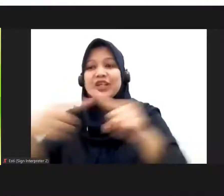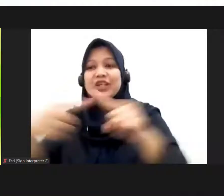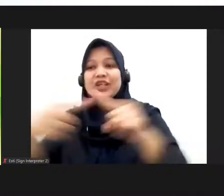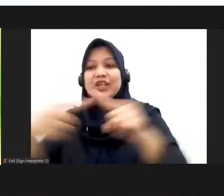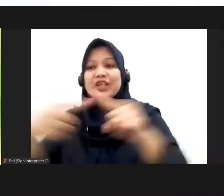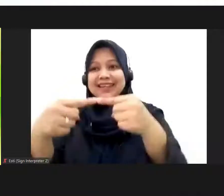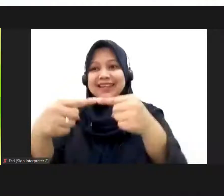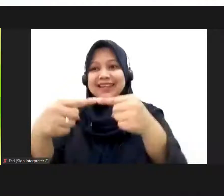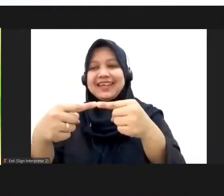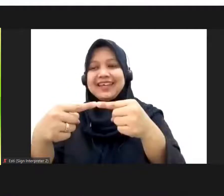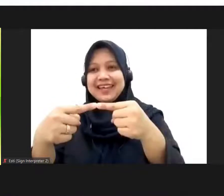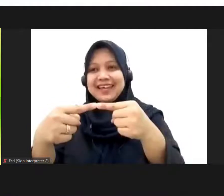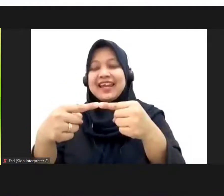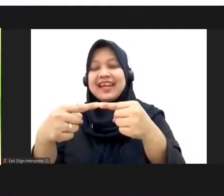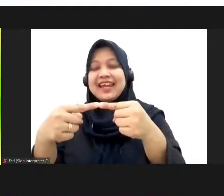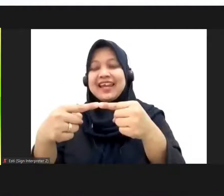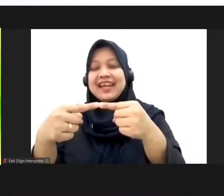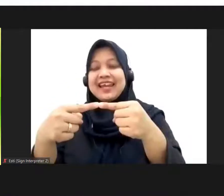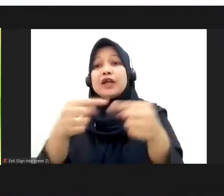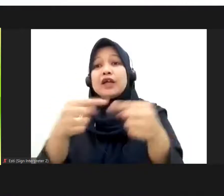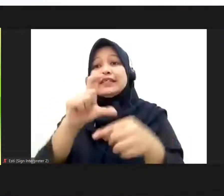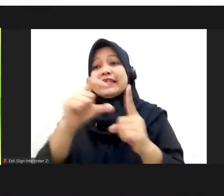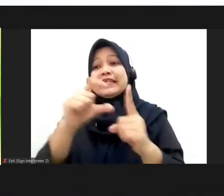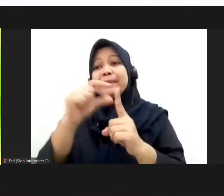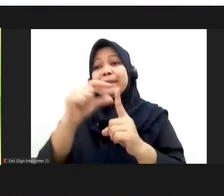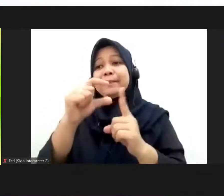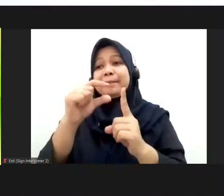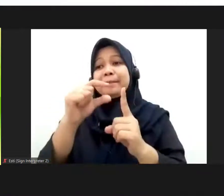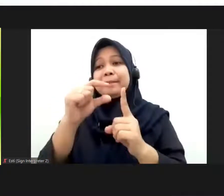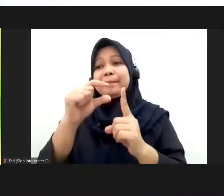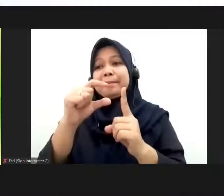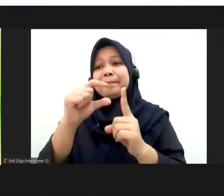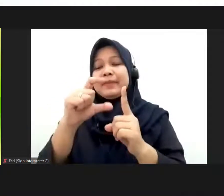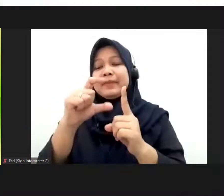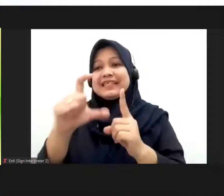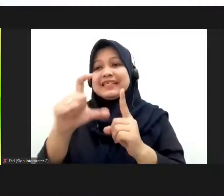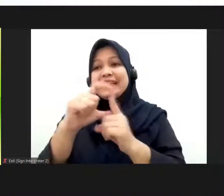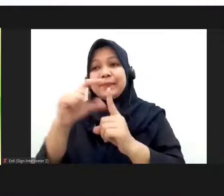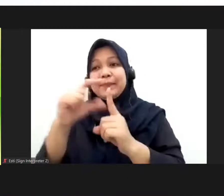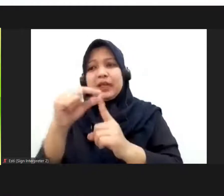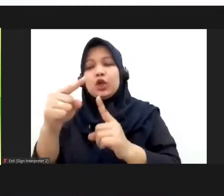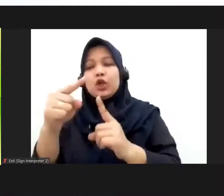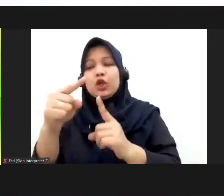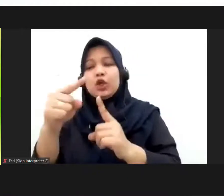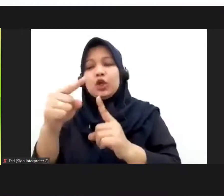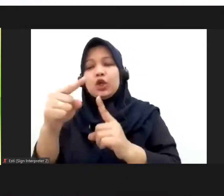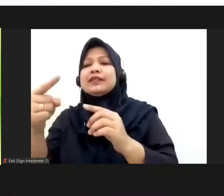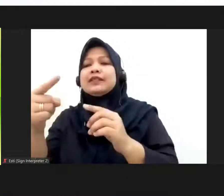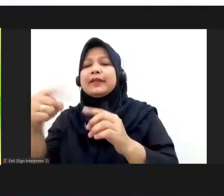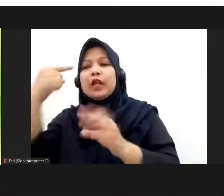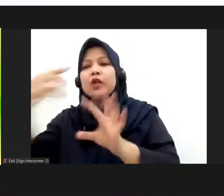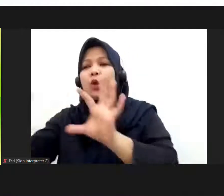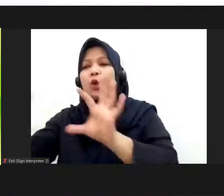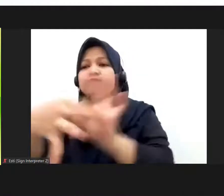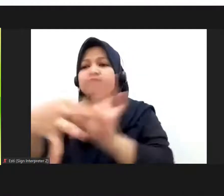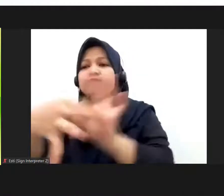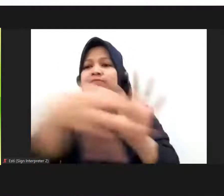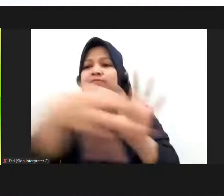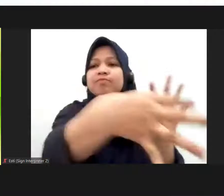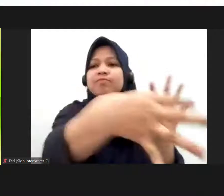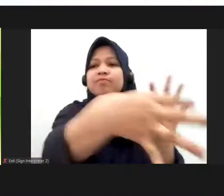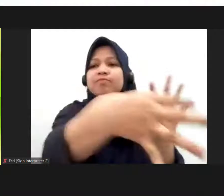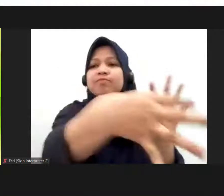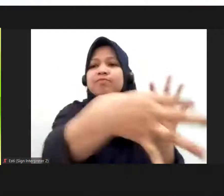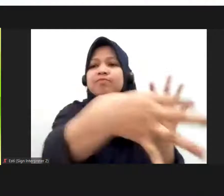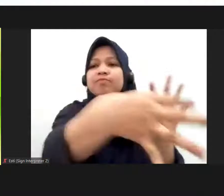very fond of connecting a lot of people, connecting help, connecting organizations like us. We have